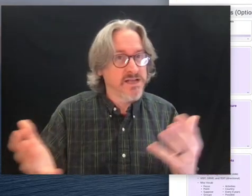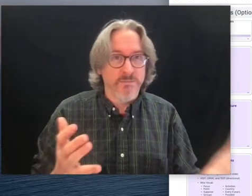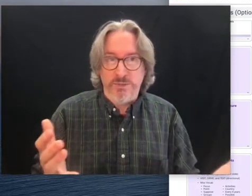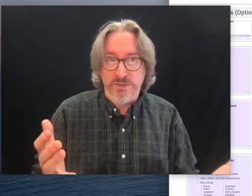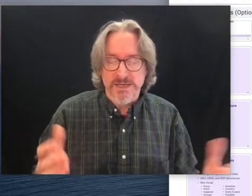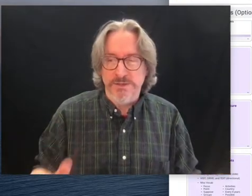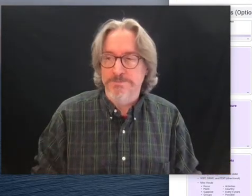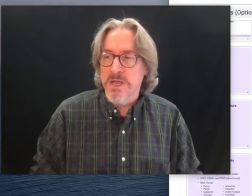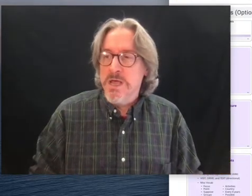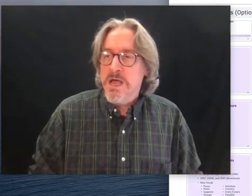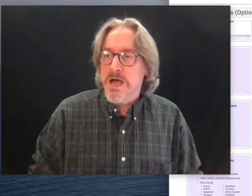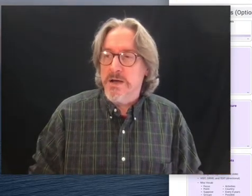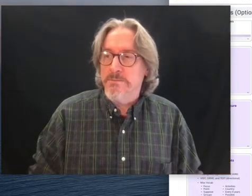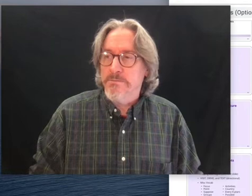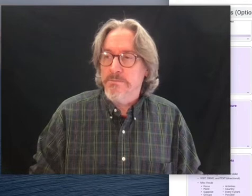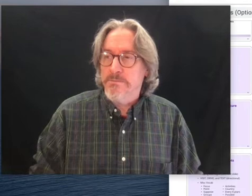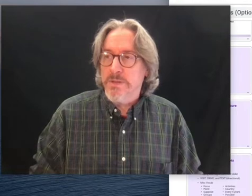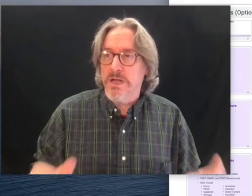letters have multiple sounds.